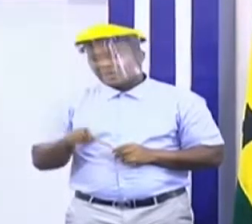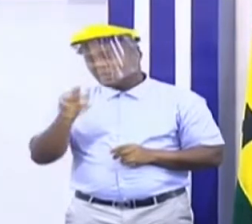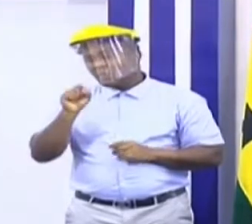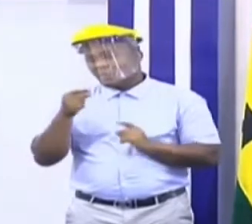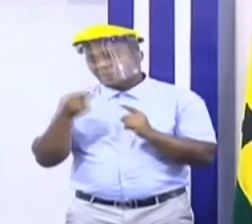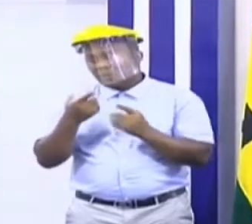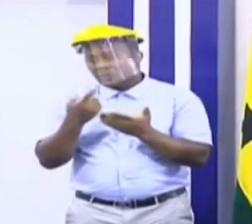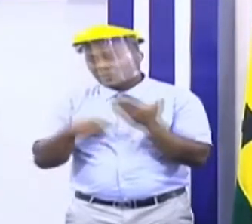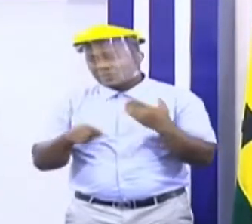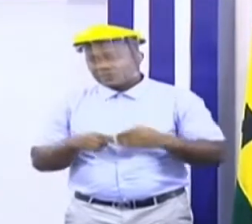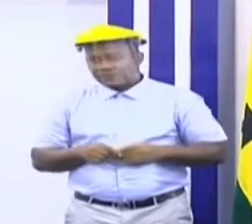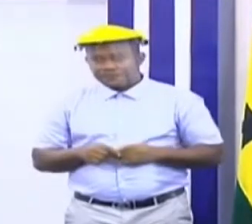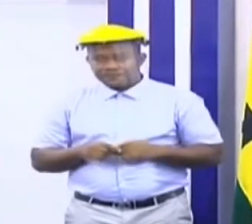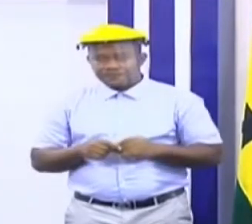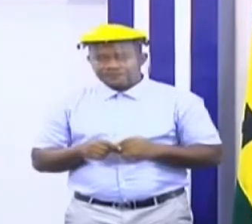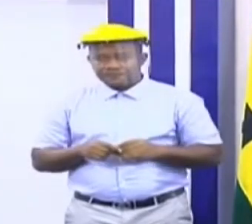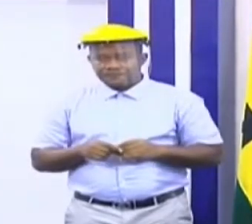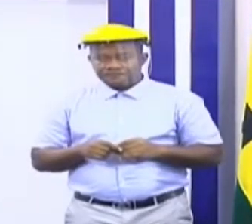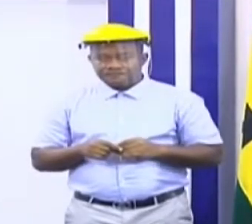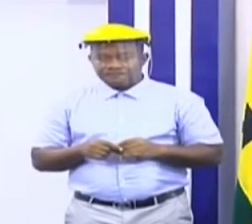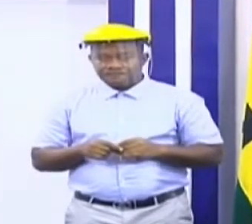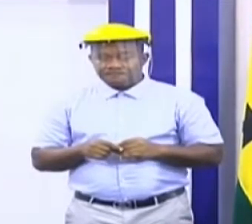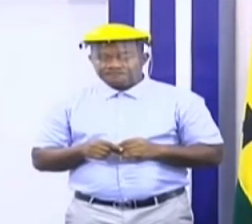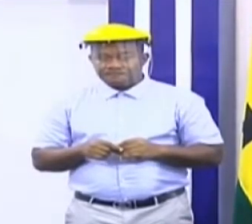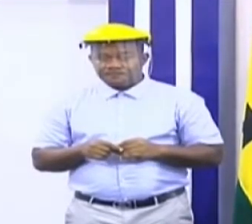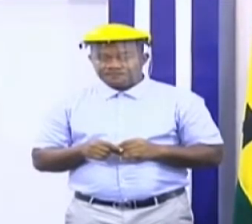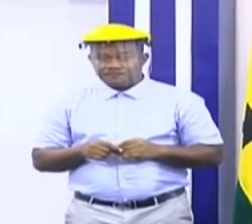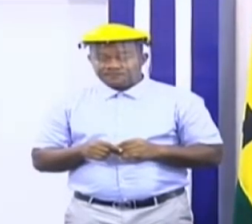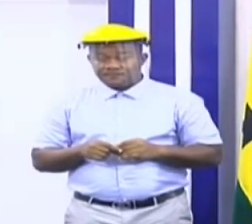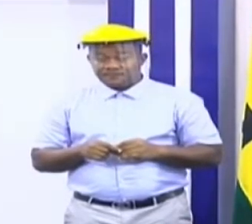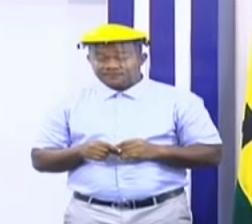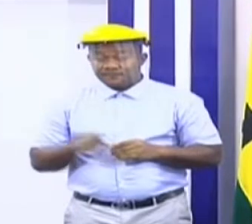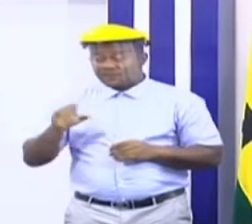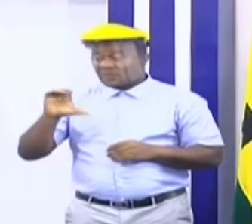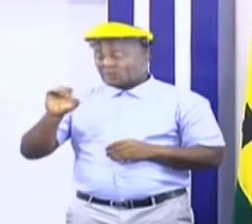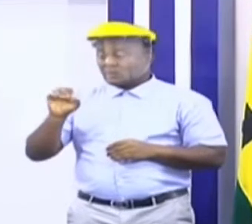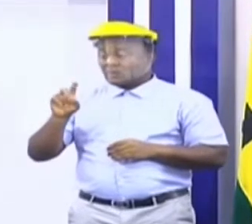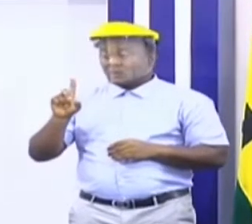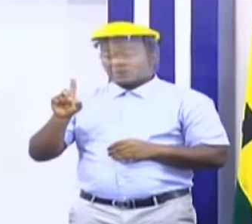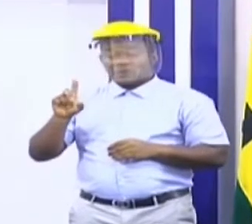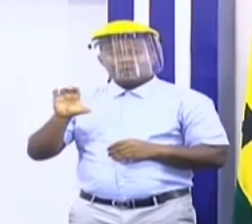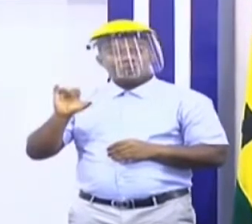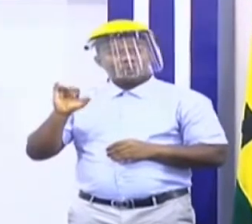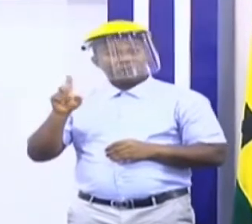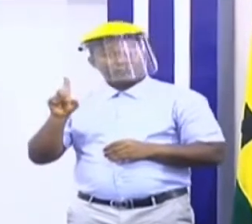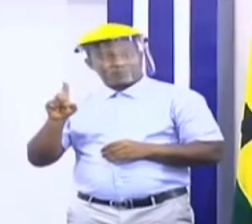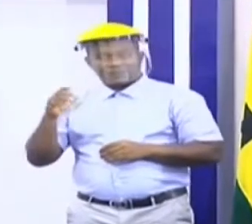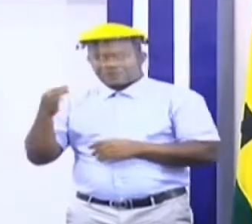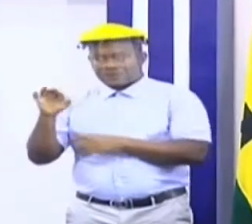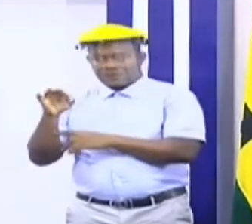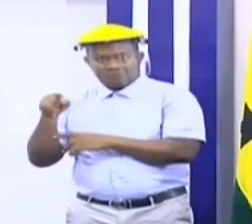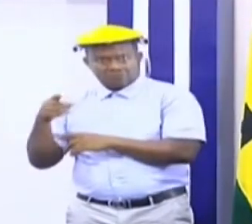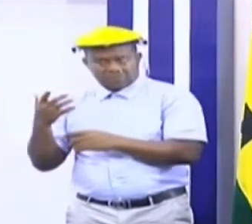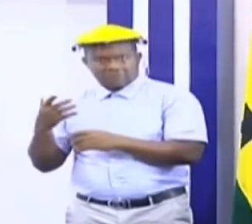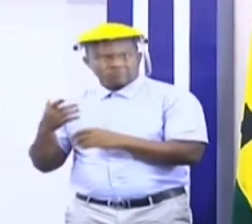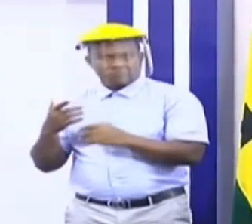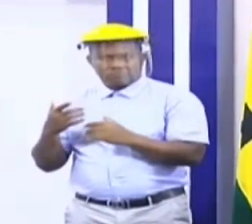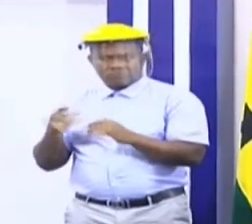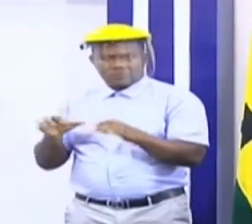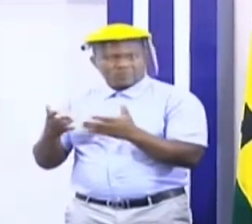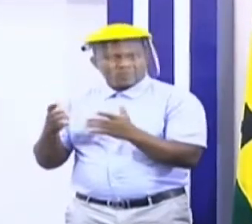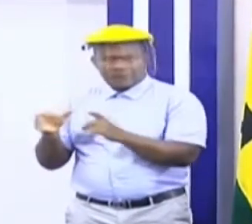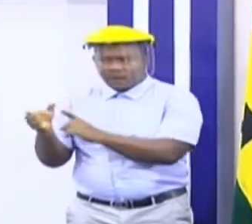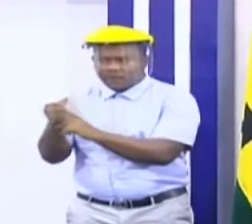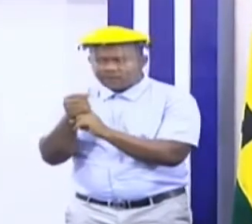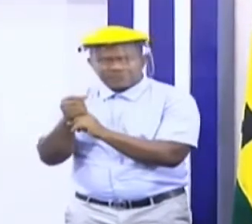that as part of the COVID-19 response program, you would notice that arrests, keeping people in